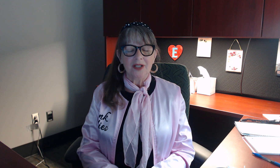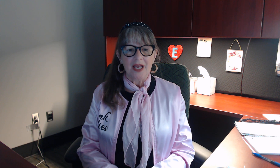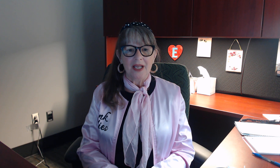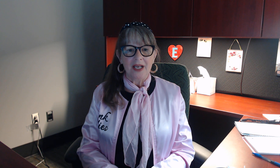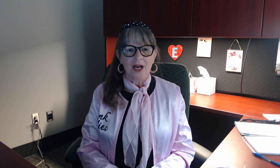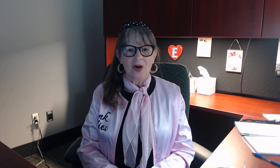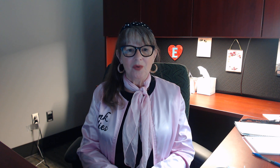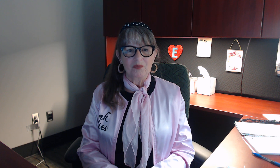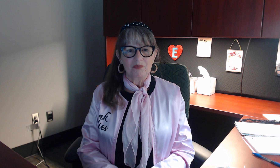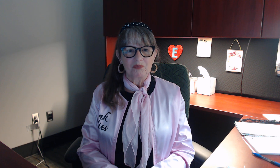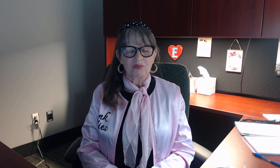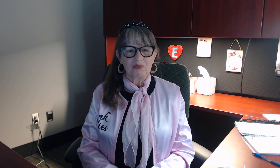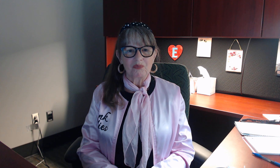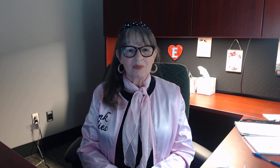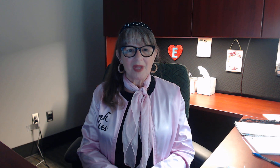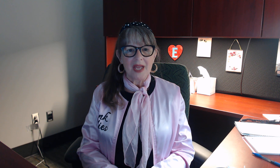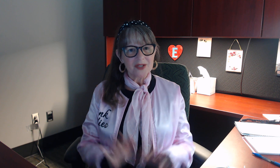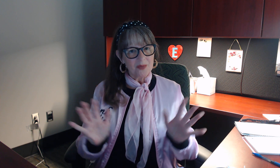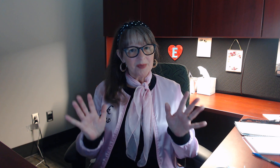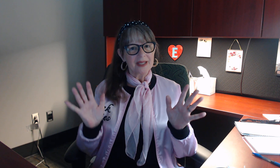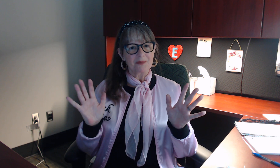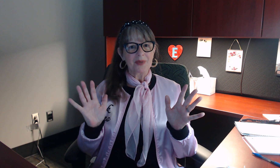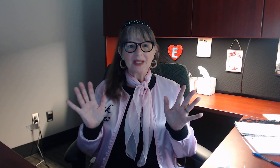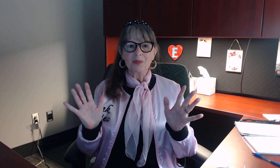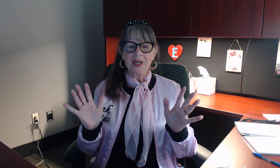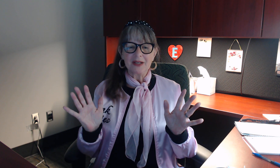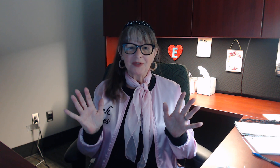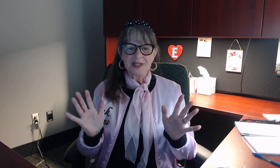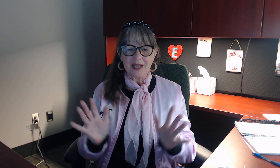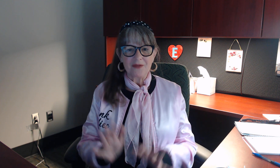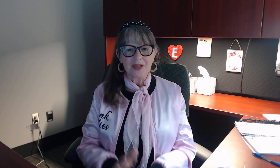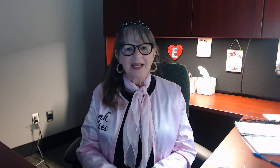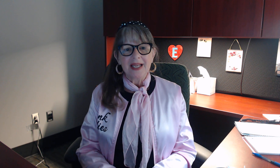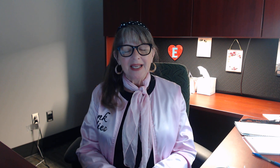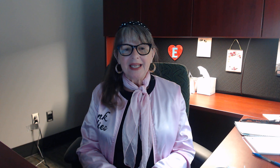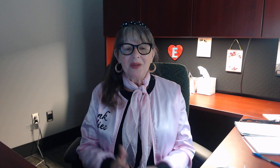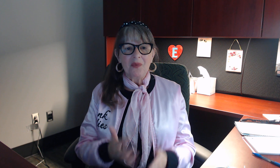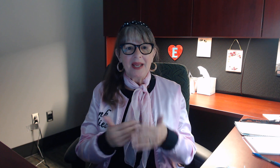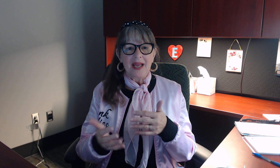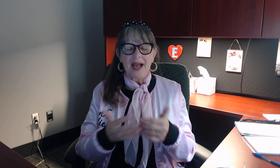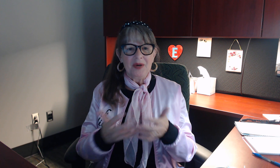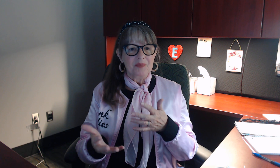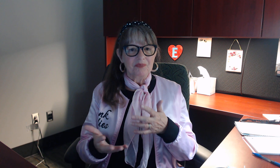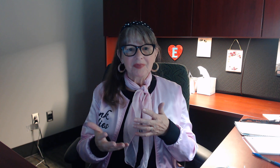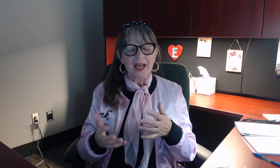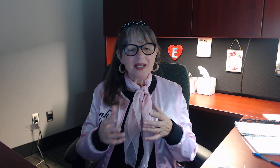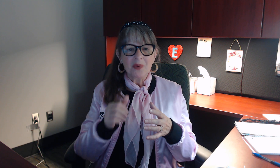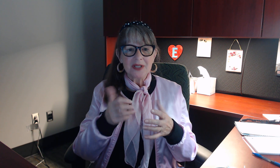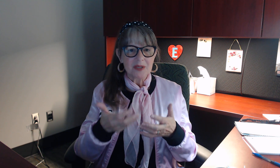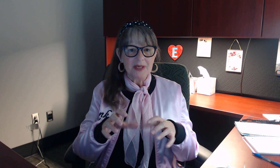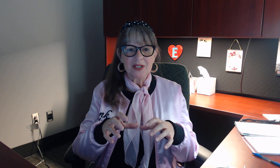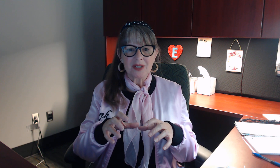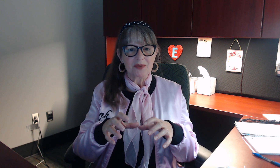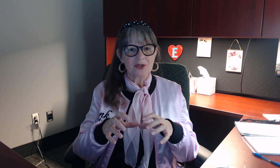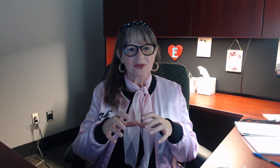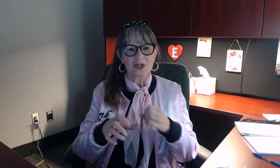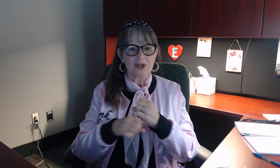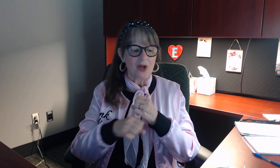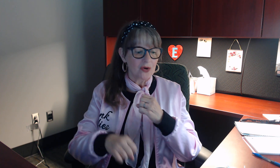and so but we got different stuff. Anyway, I didn't want it to be this long drawn